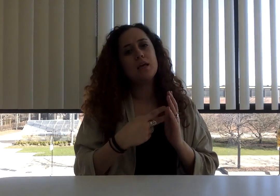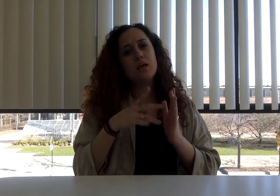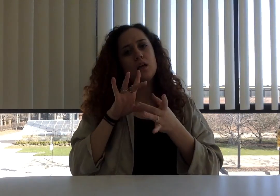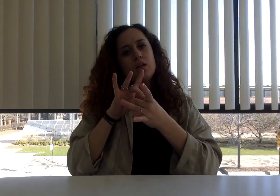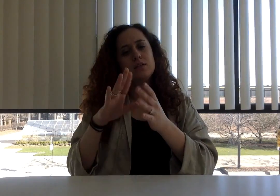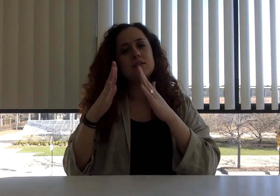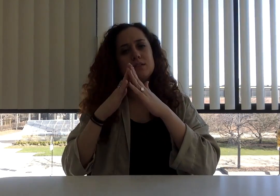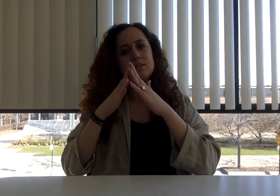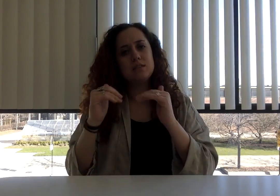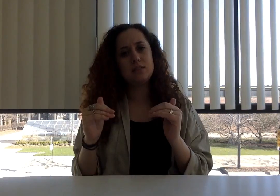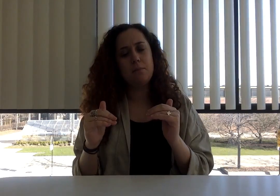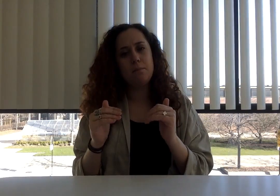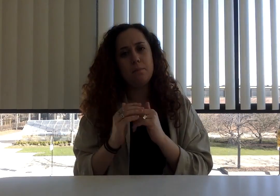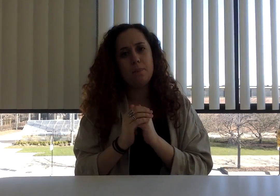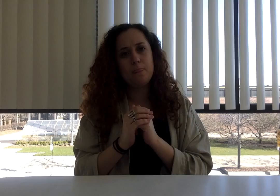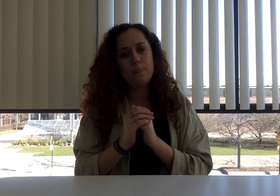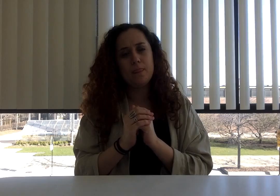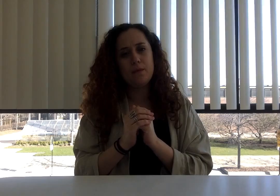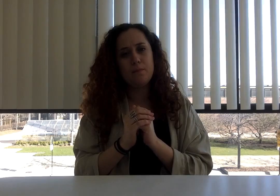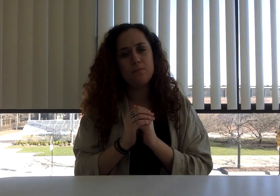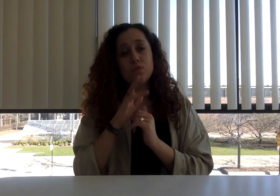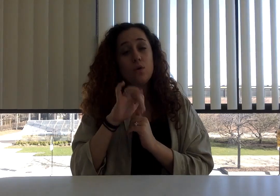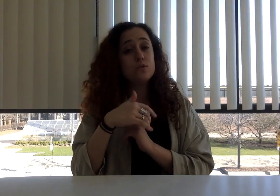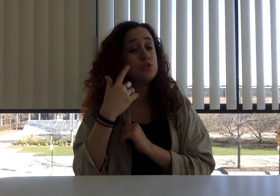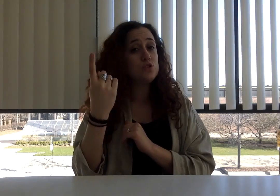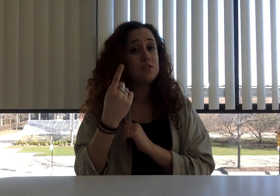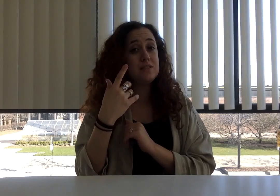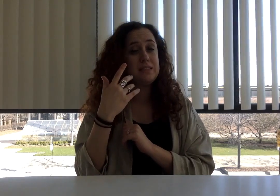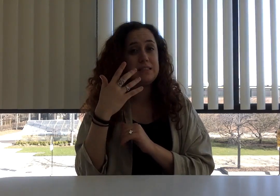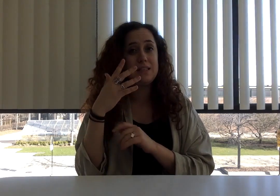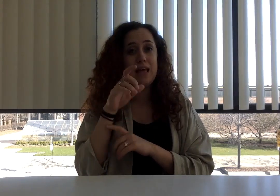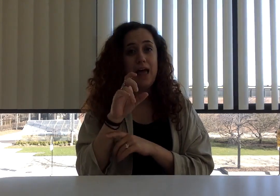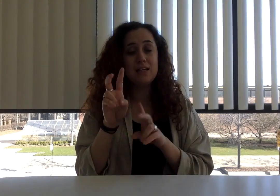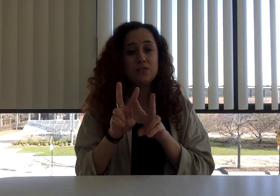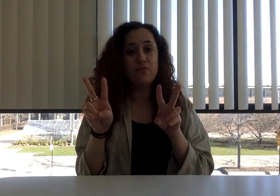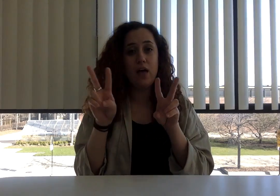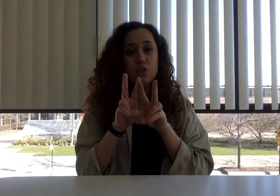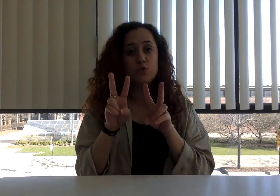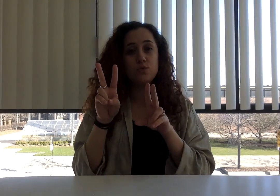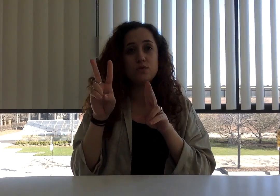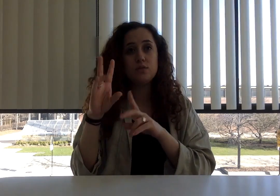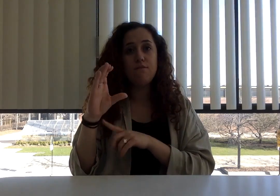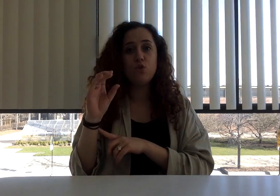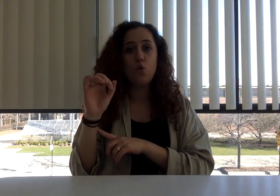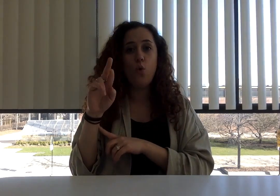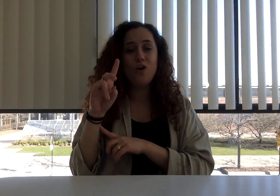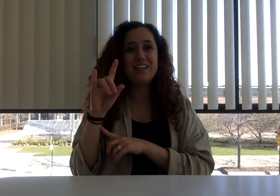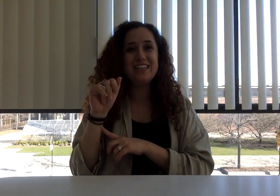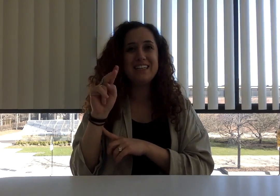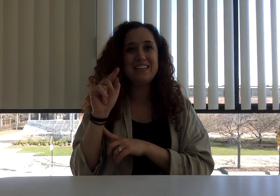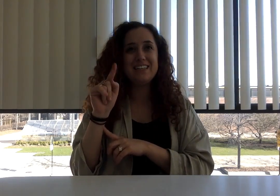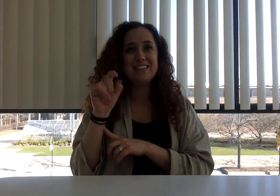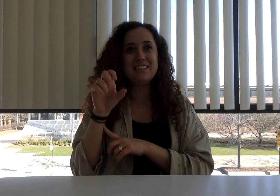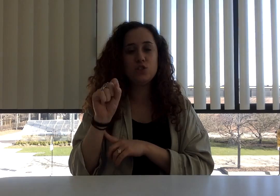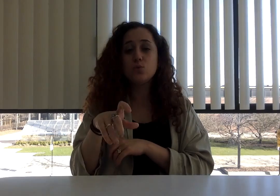just the x values of coordinates. So you needed to take each one of these x's and plug it back into the equation to find